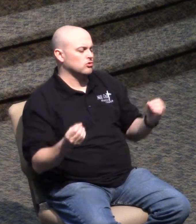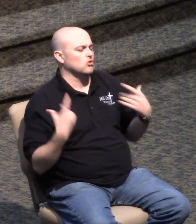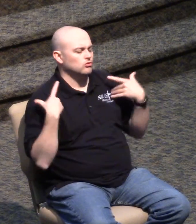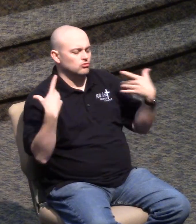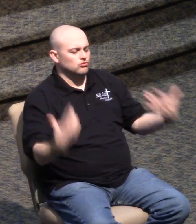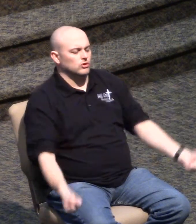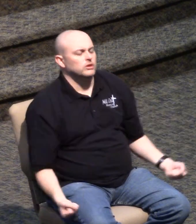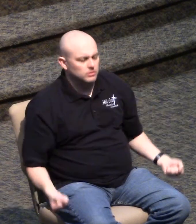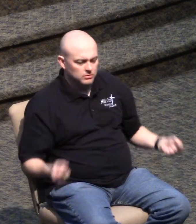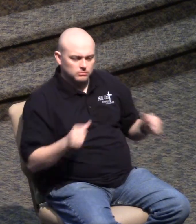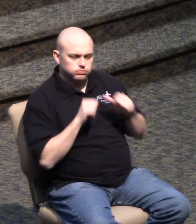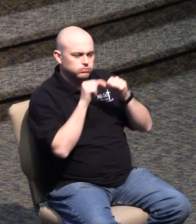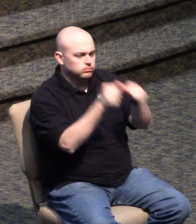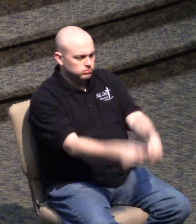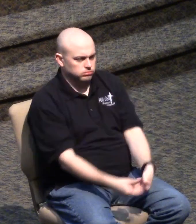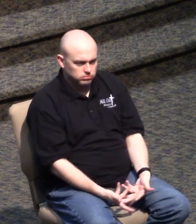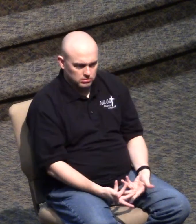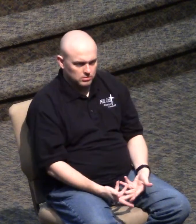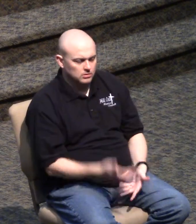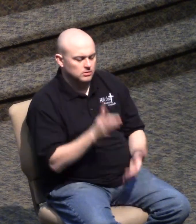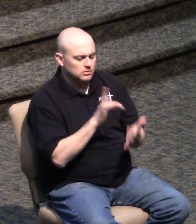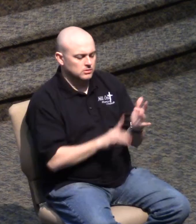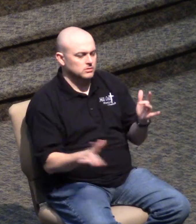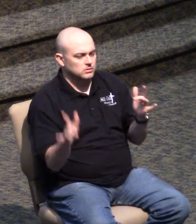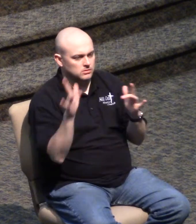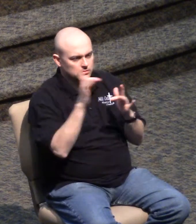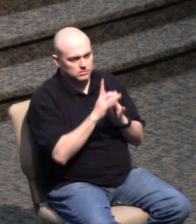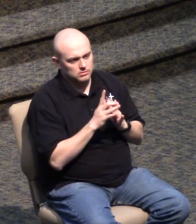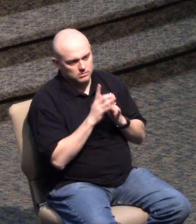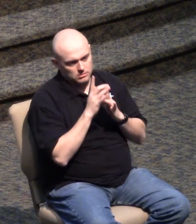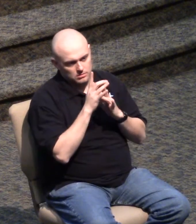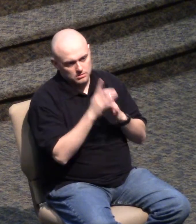for anything else. Jesus.